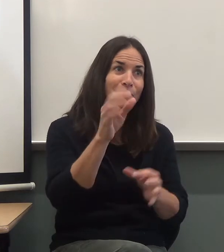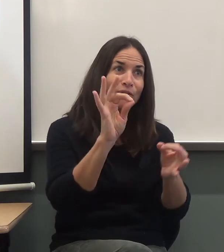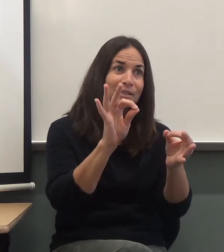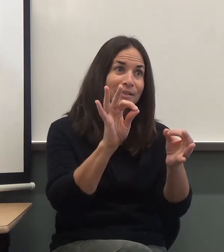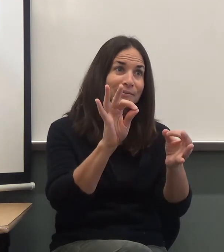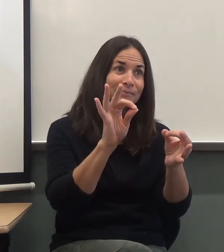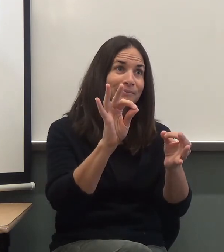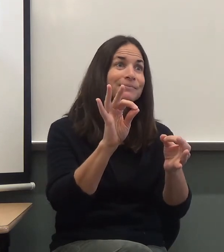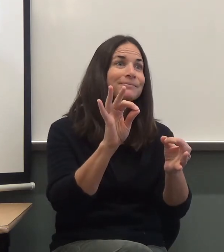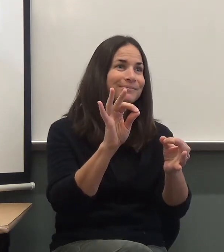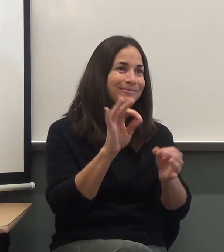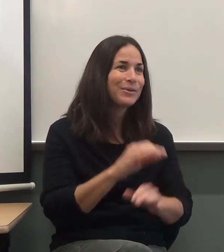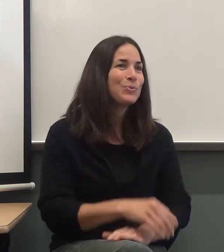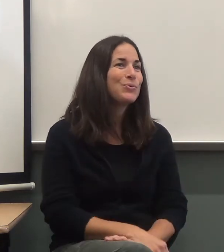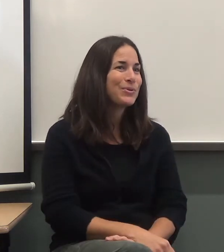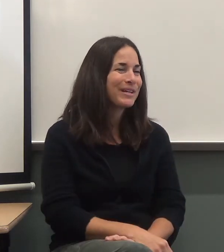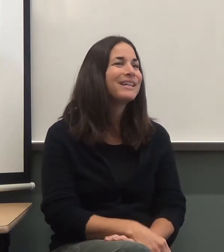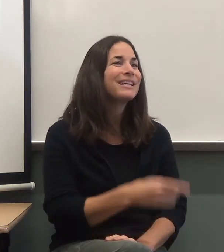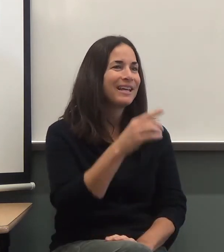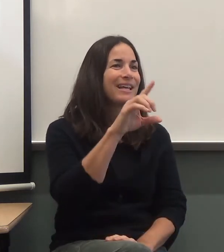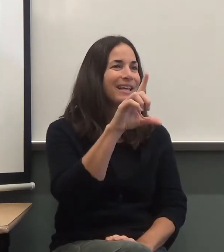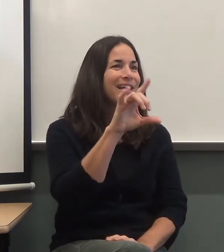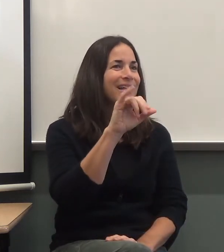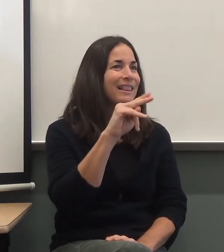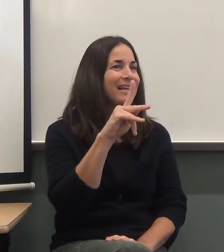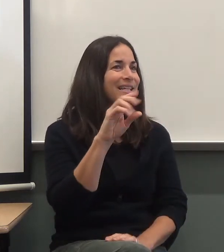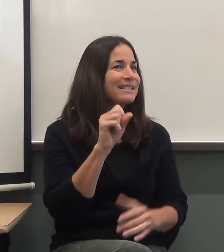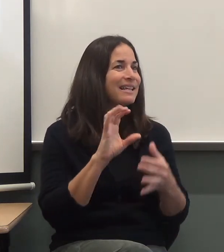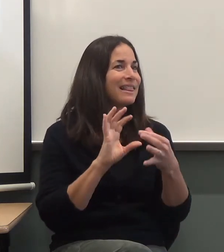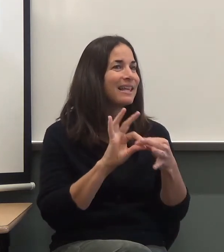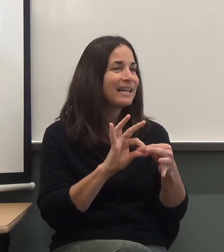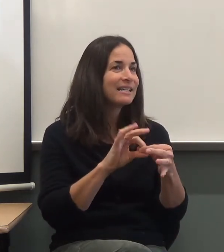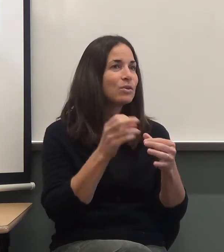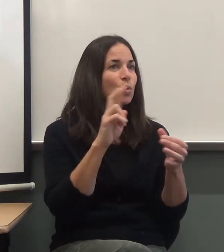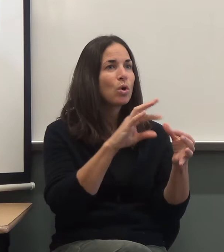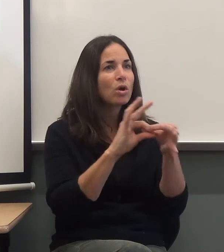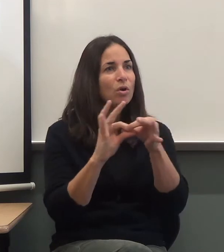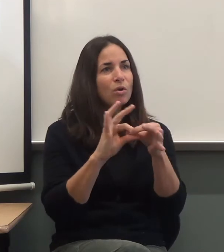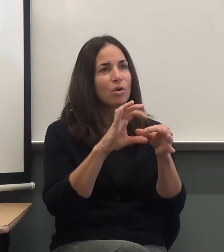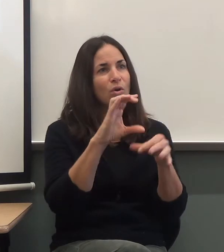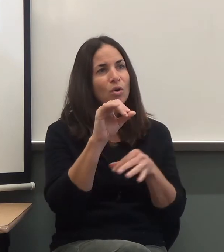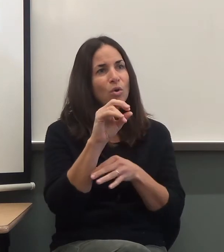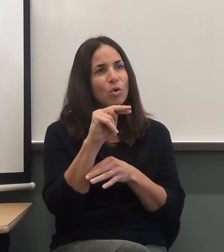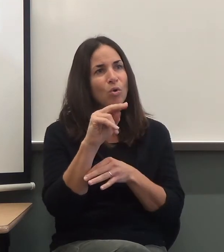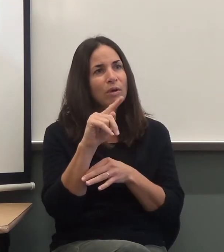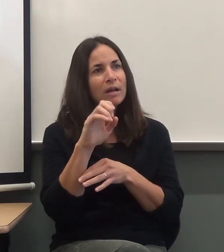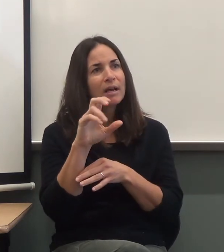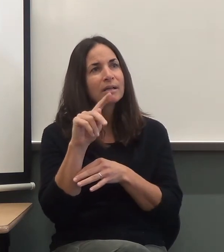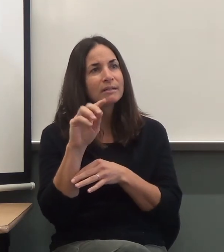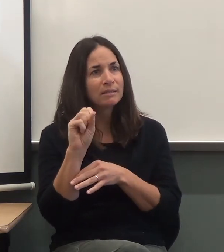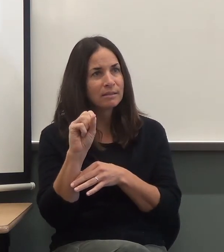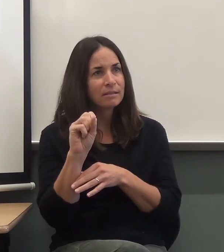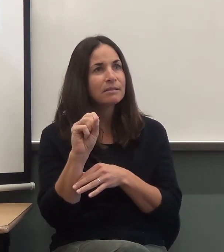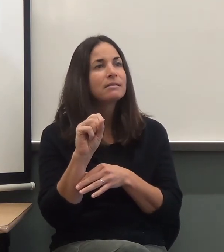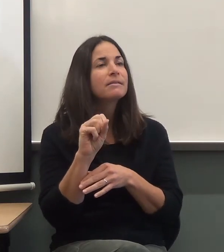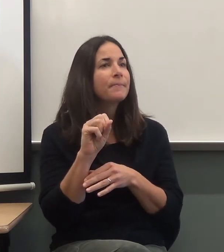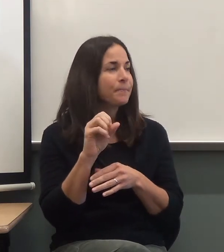There we go. It links or connects the